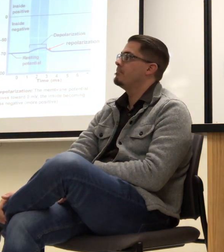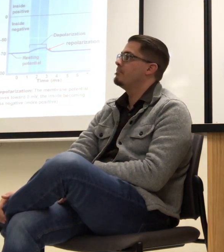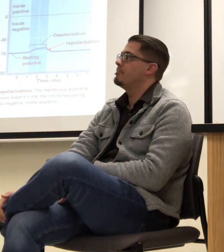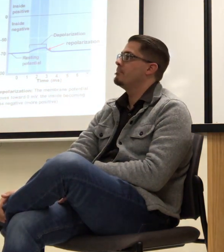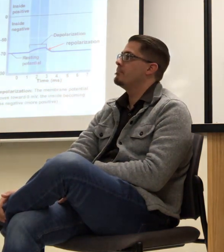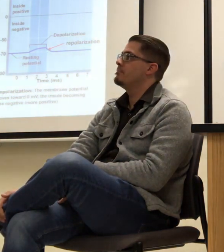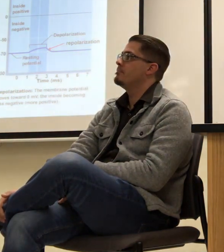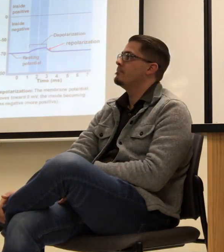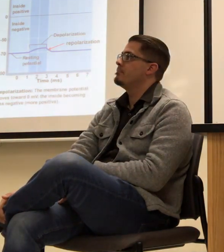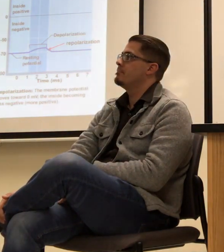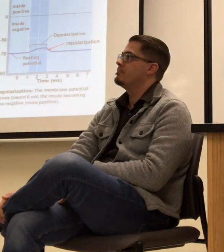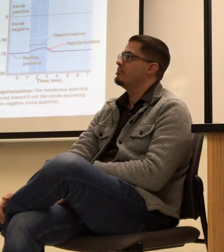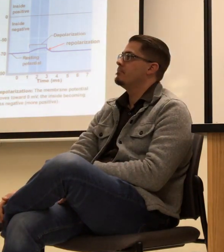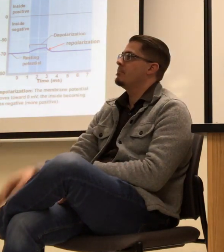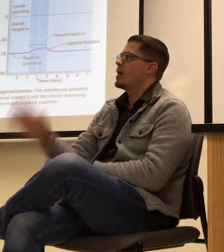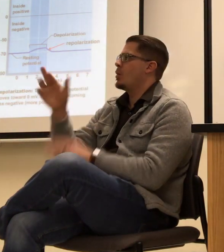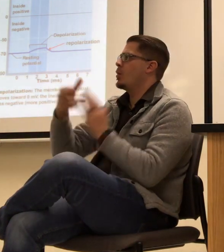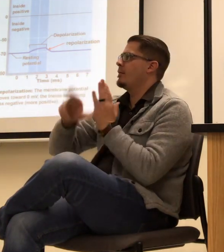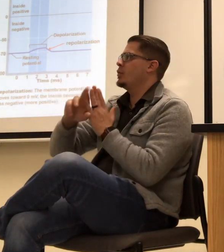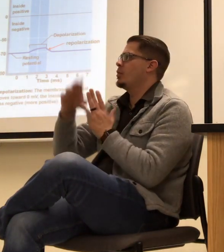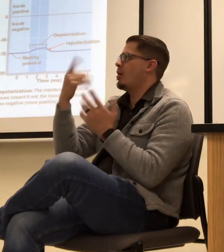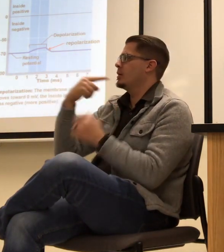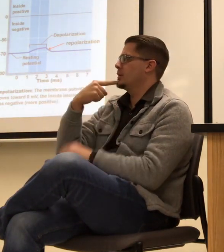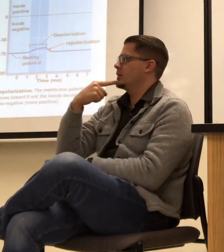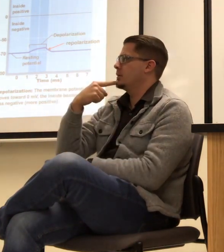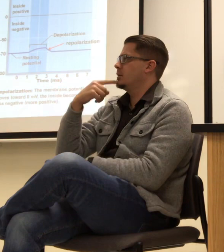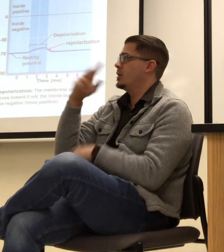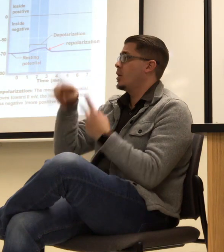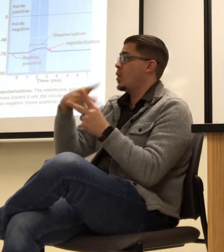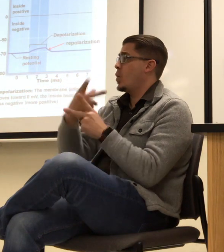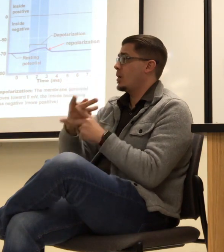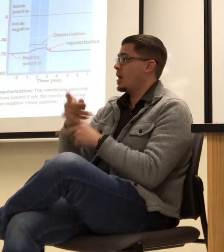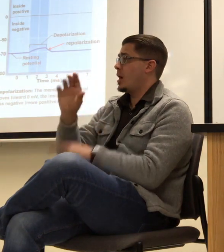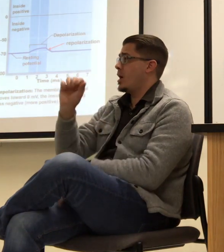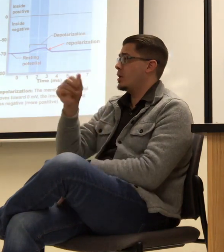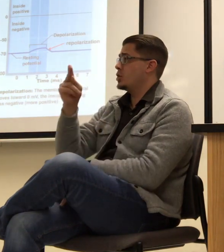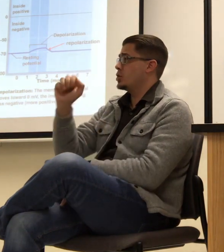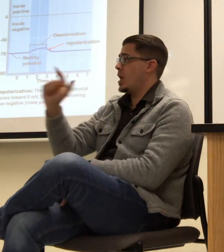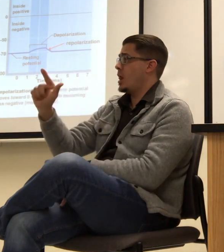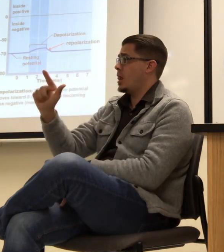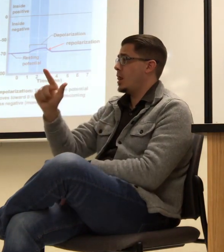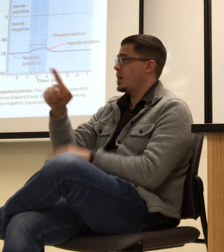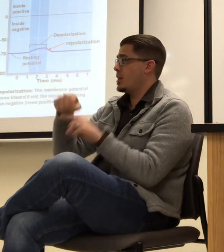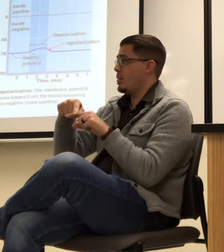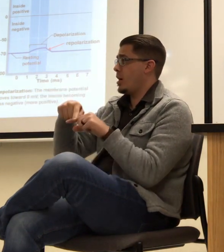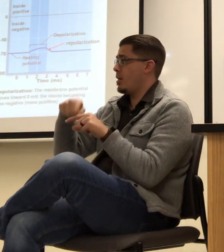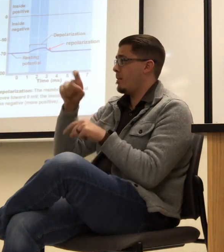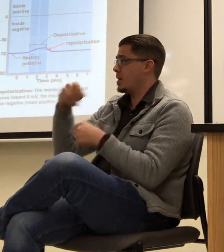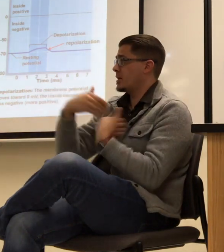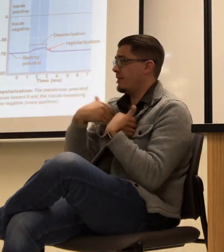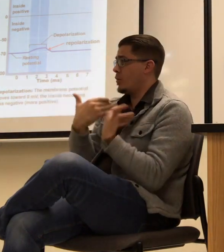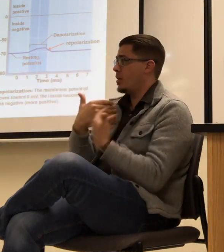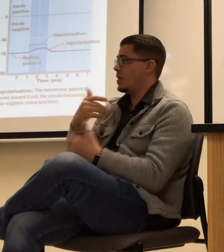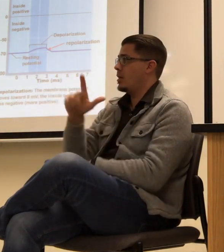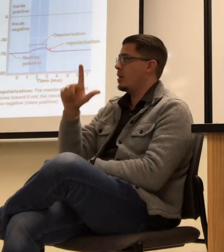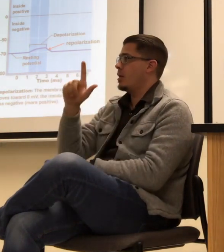I'll review what I've already stated. What kind of channels do they depend on? The ligand-gated channels? Yeah,